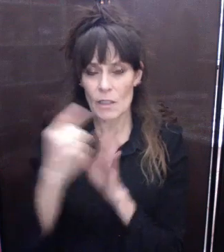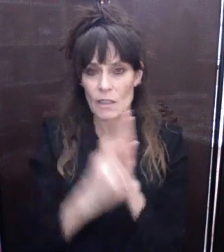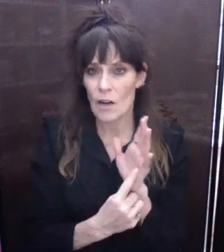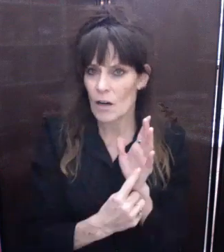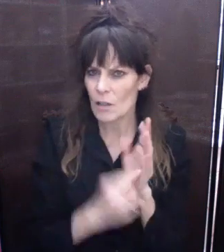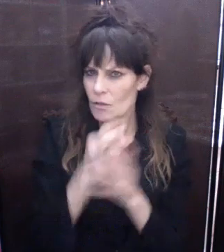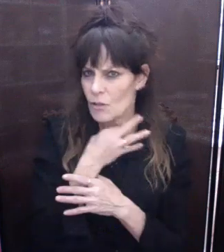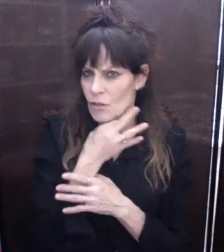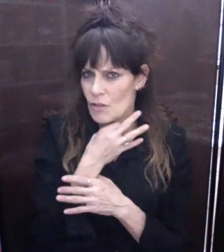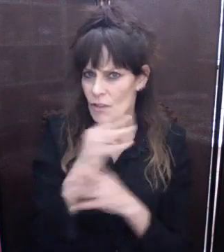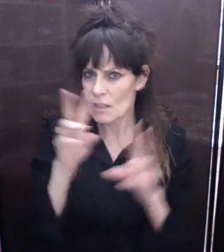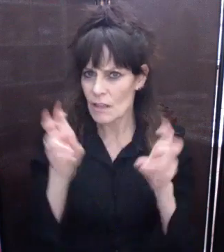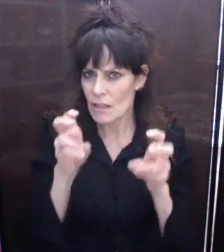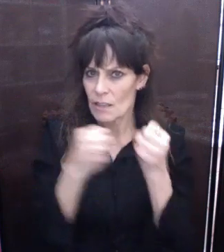entitled "Sponsorship, Is It Disappearing?"